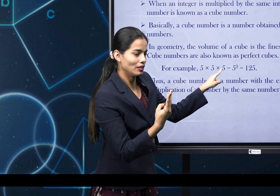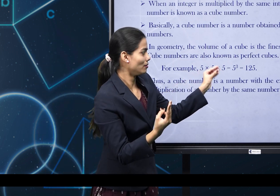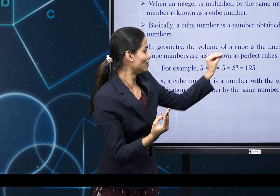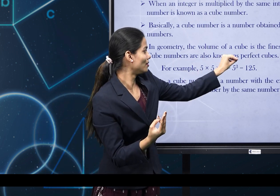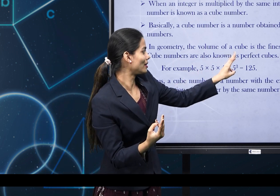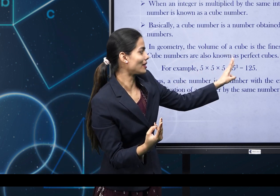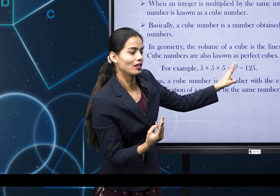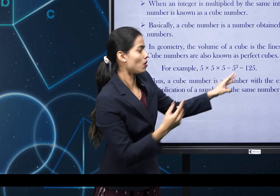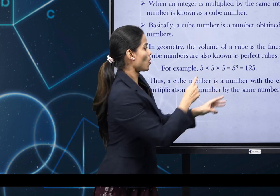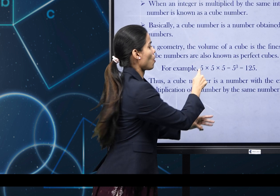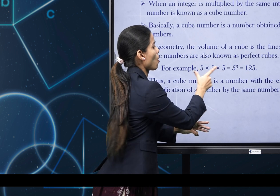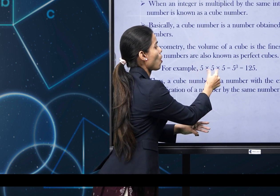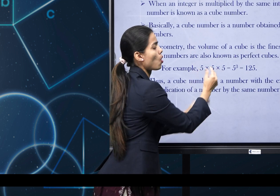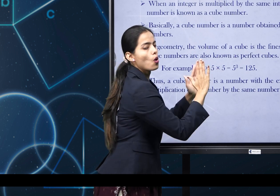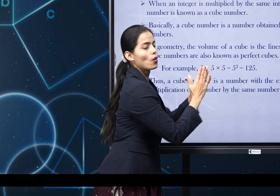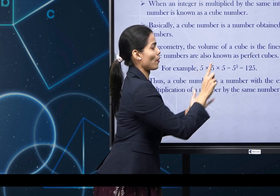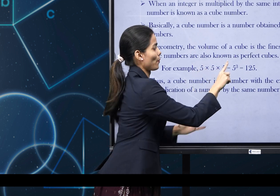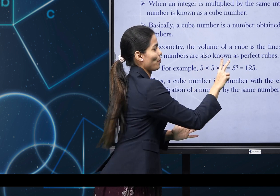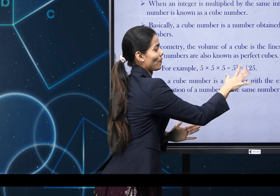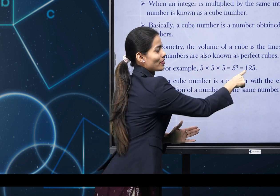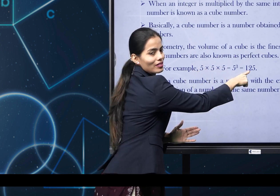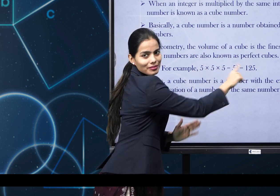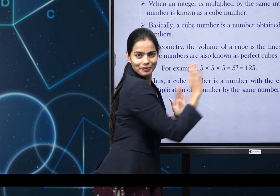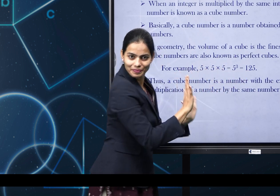the multiplication of number by the same number 3 times.